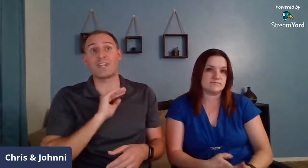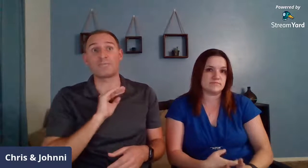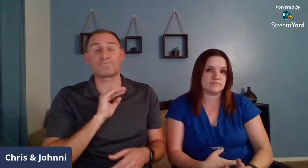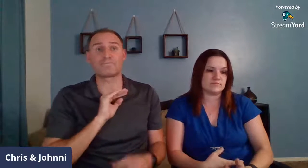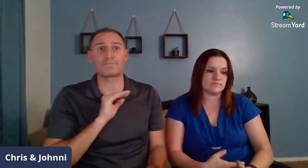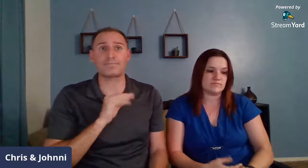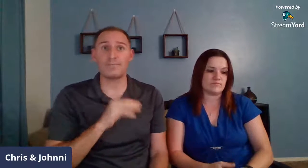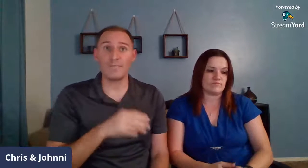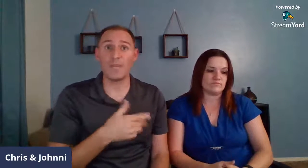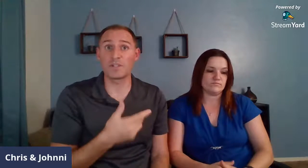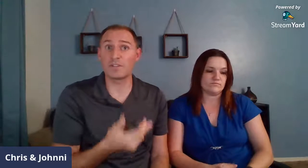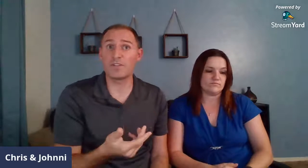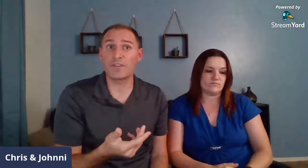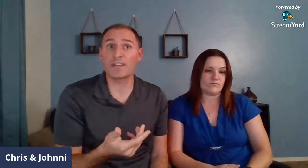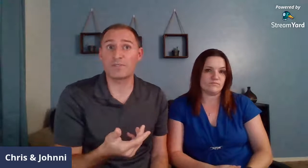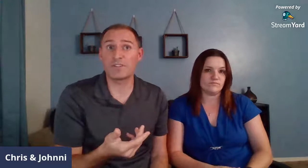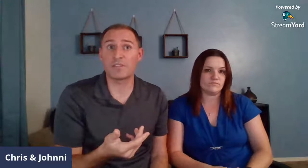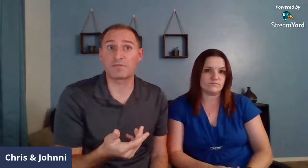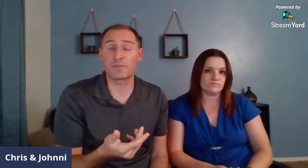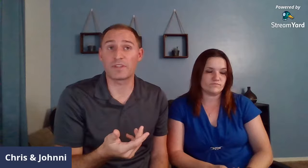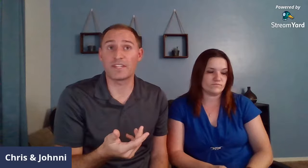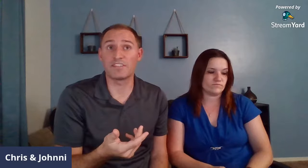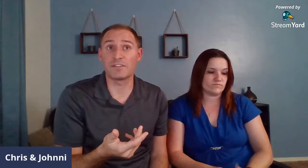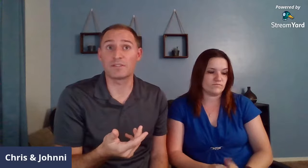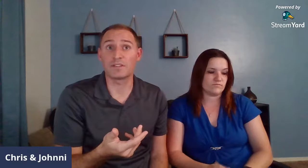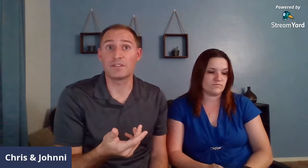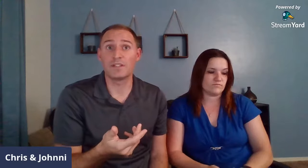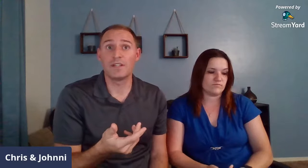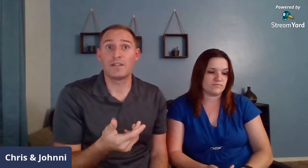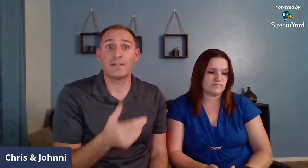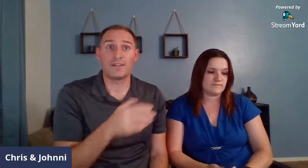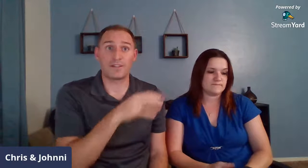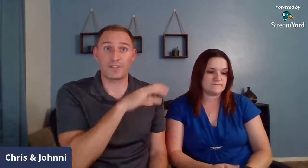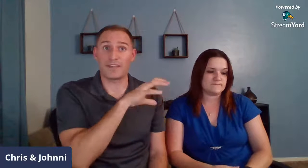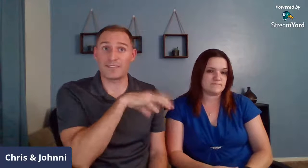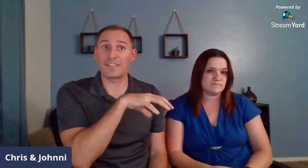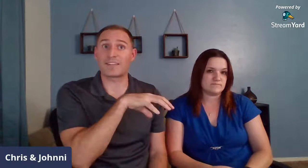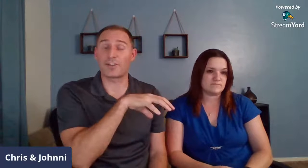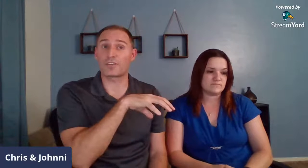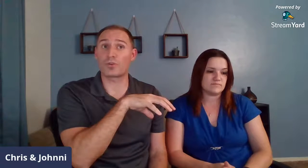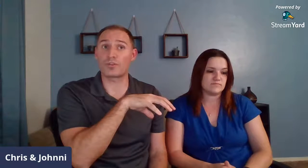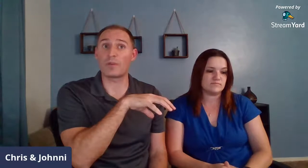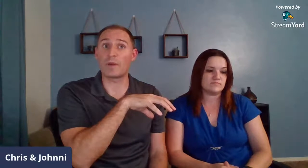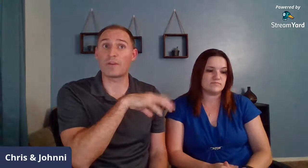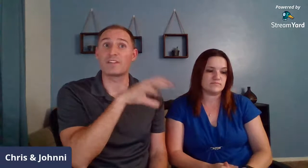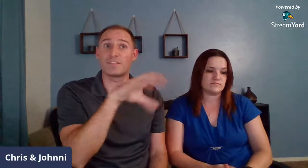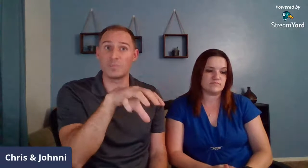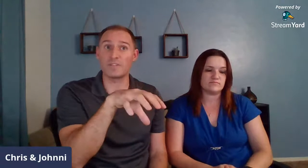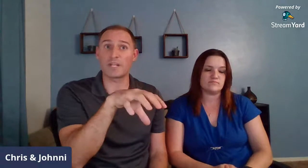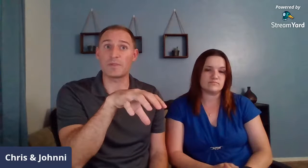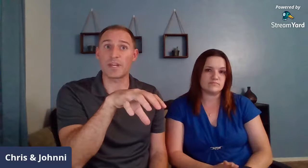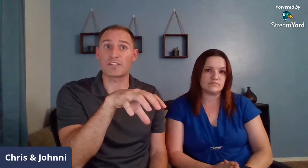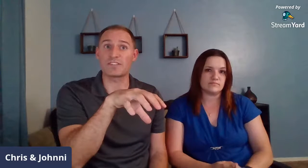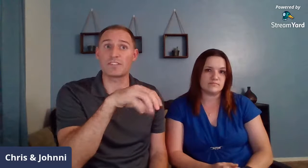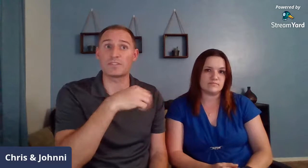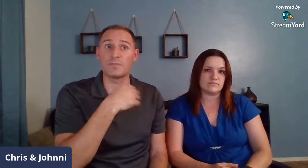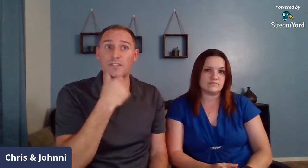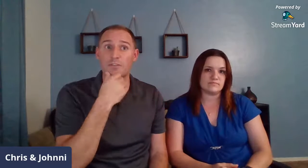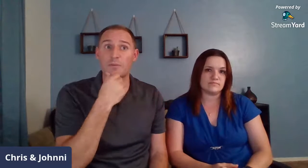today. I'm going to review that 3 times before the day's over. Okay, that takes care of the short-term memory. Let's move it up a notch. Let's go to mid-term